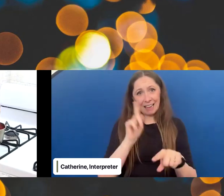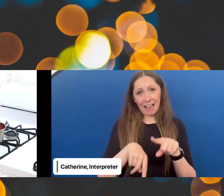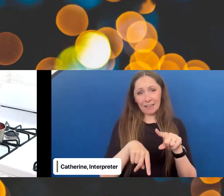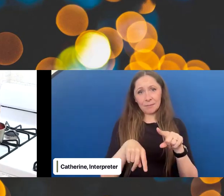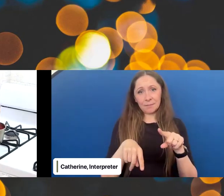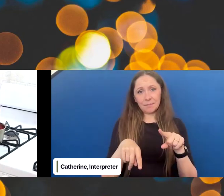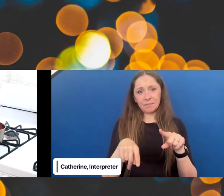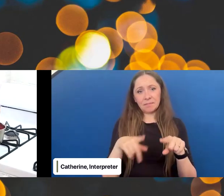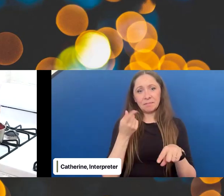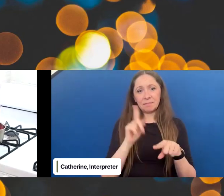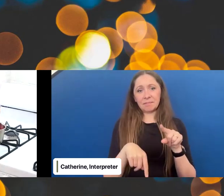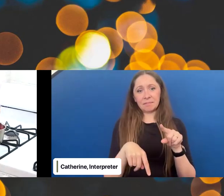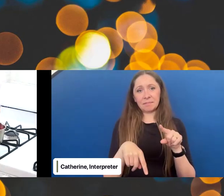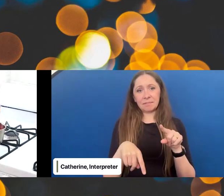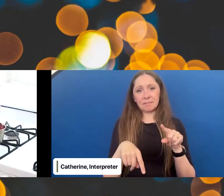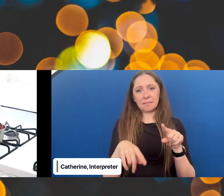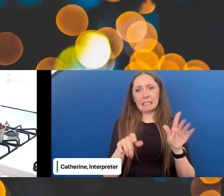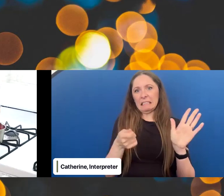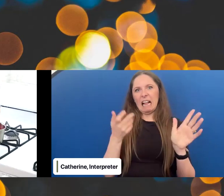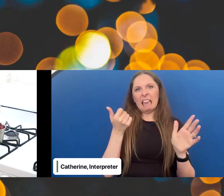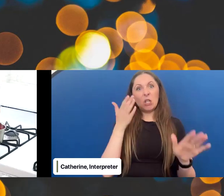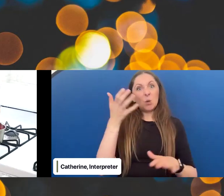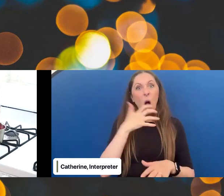No, I don't see it. Let me turn that down. That's a bit hot.